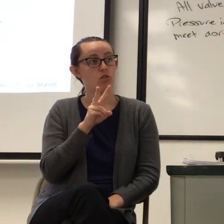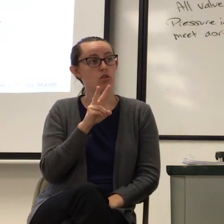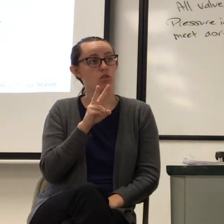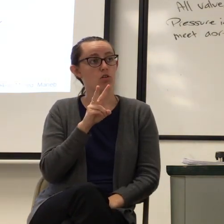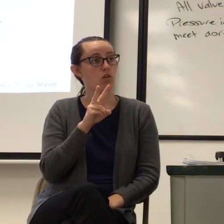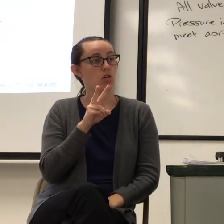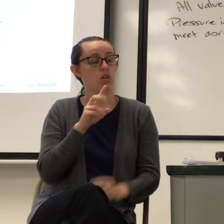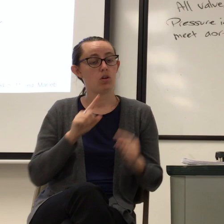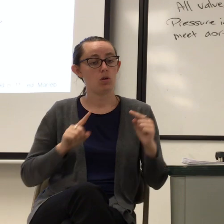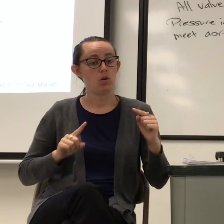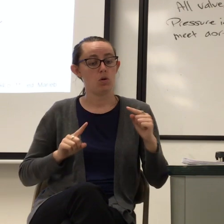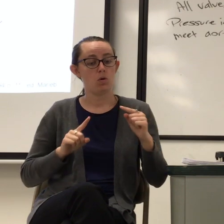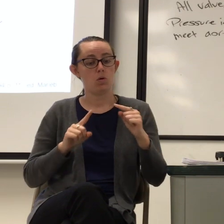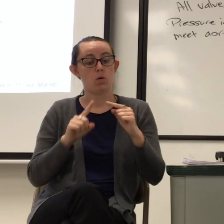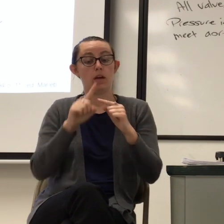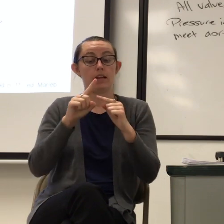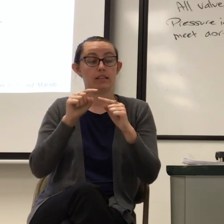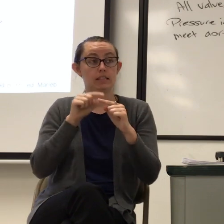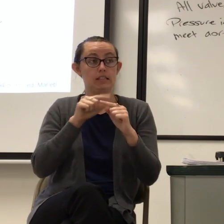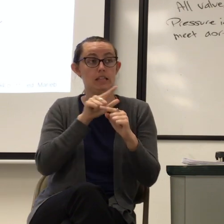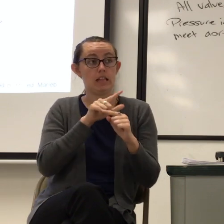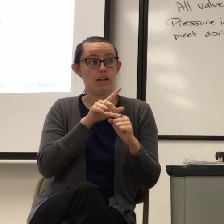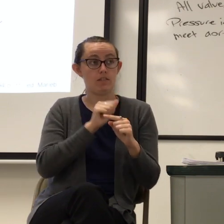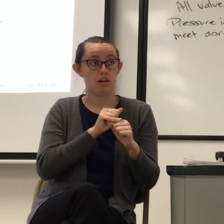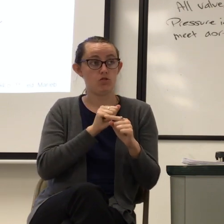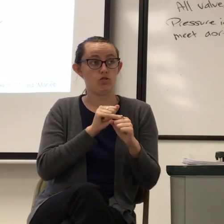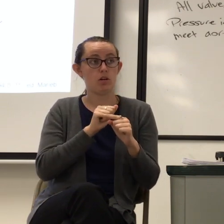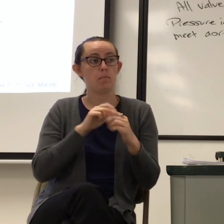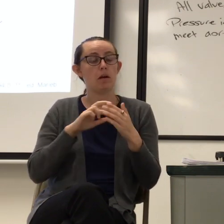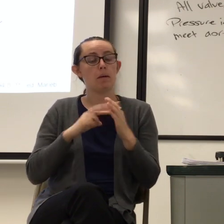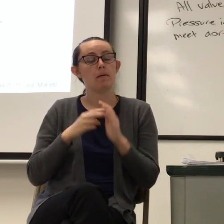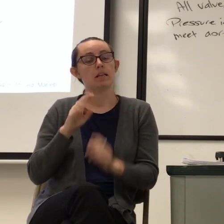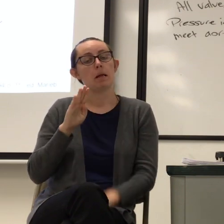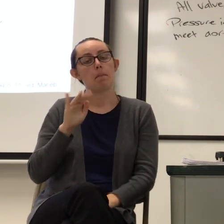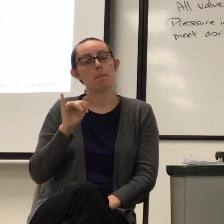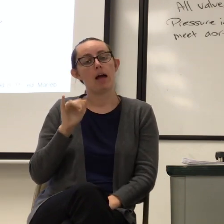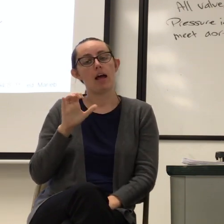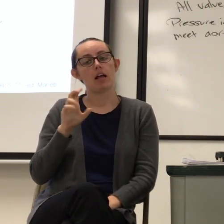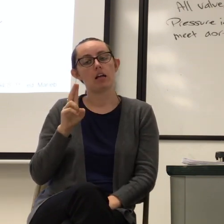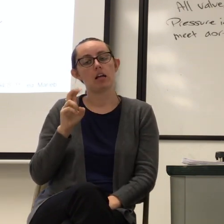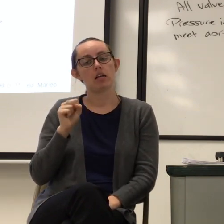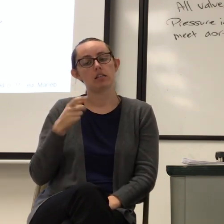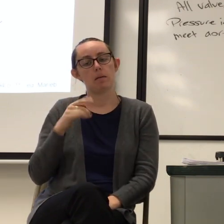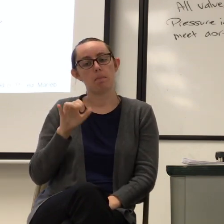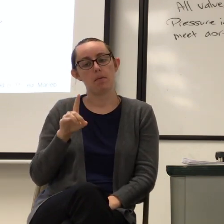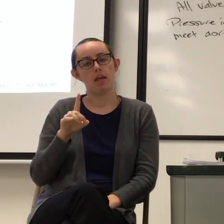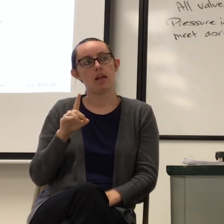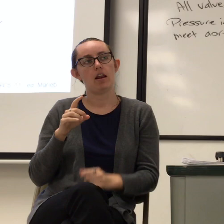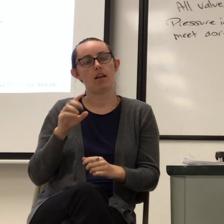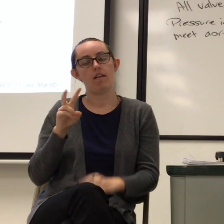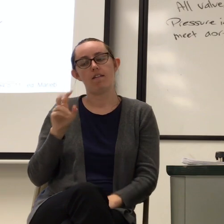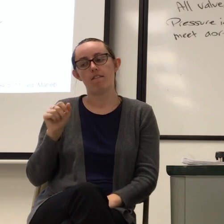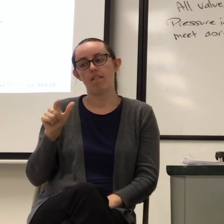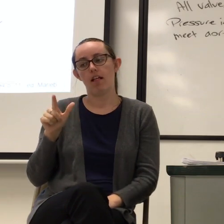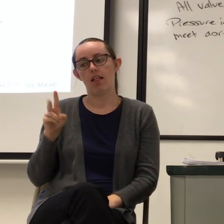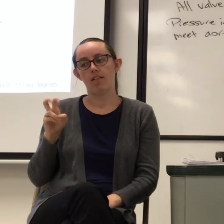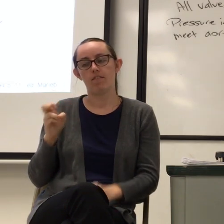exceeds that of left atrium, you close the bicuspid valve. So I'm going to put a star here.